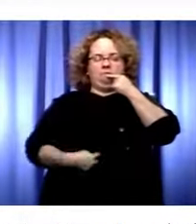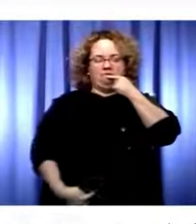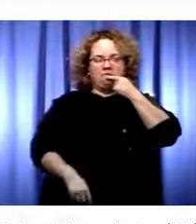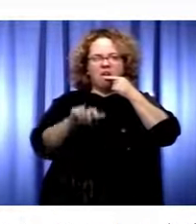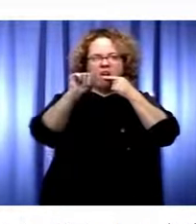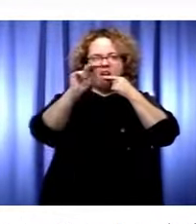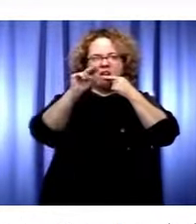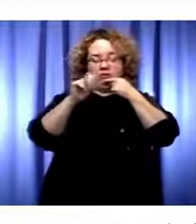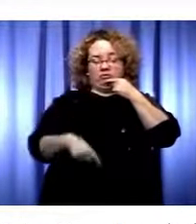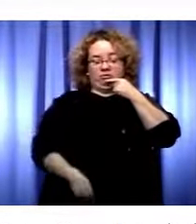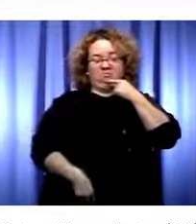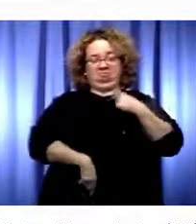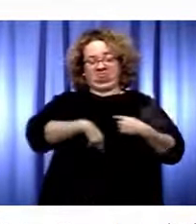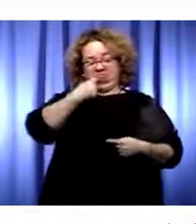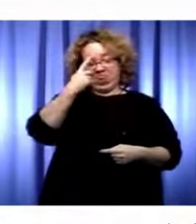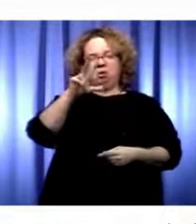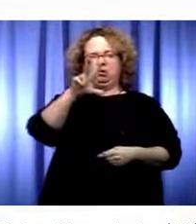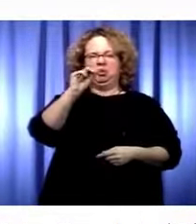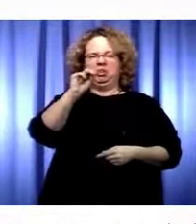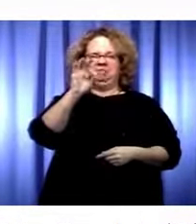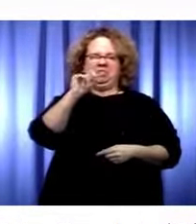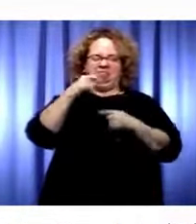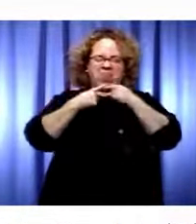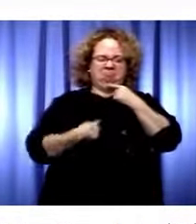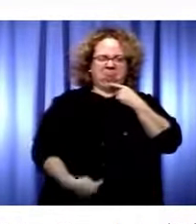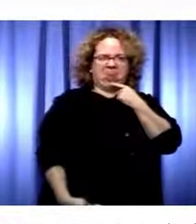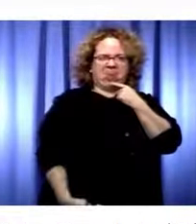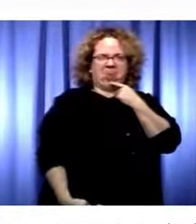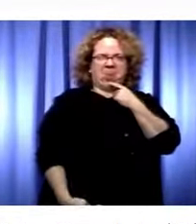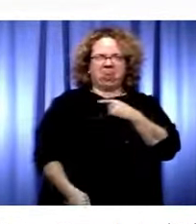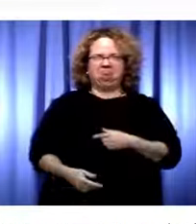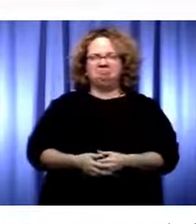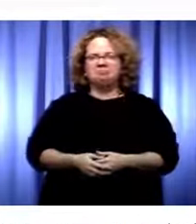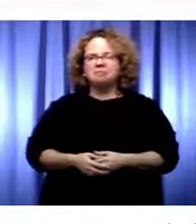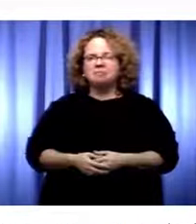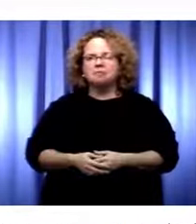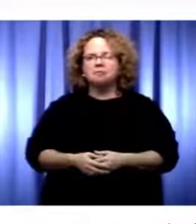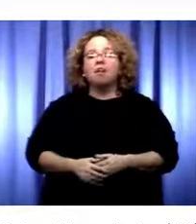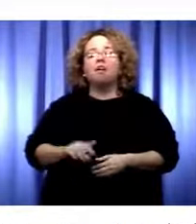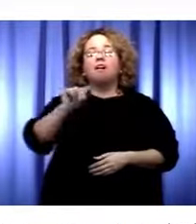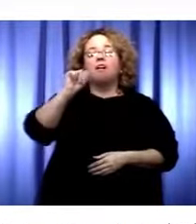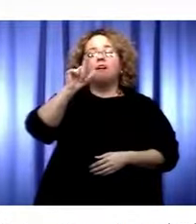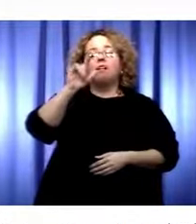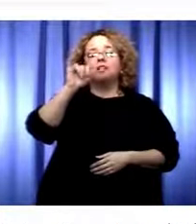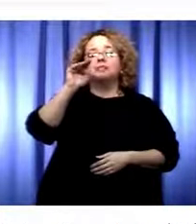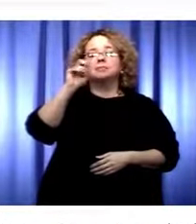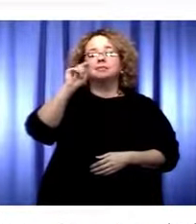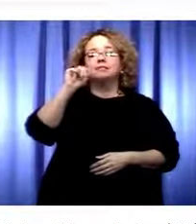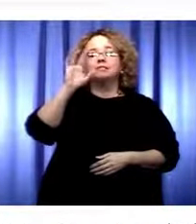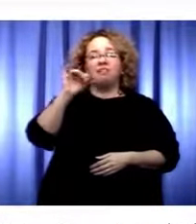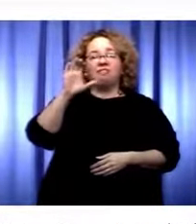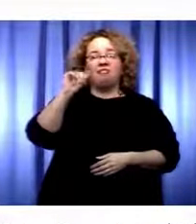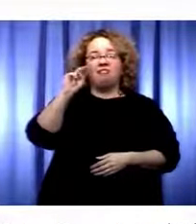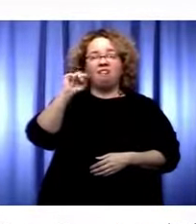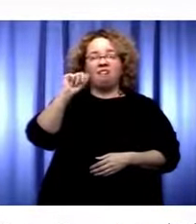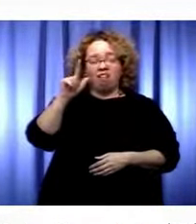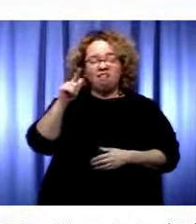That begins at the mouth and ends at the anus, with the total length being approximately 30 feet.